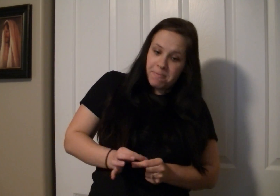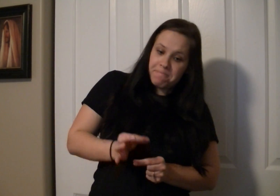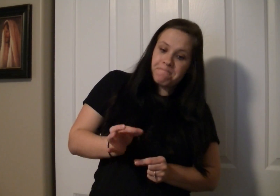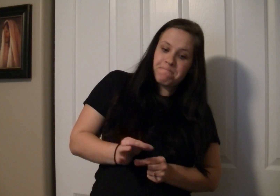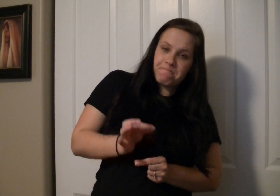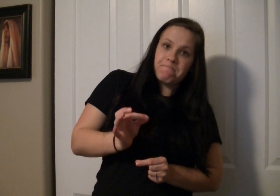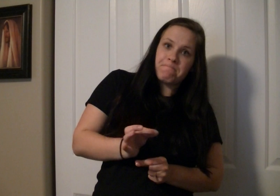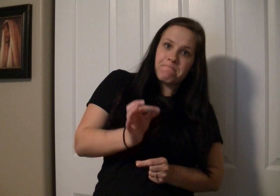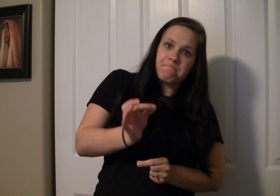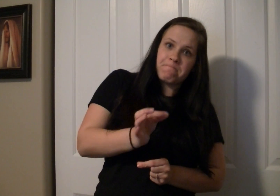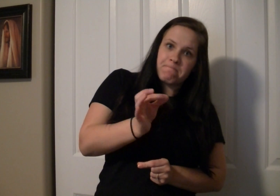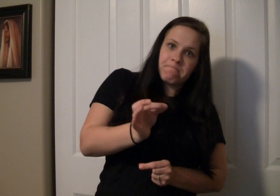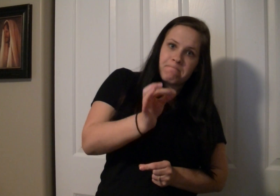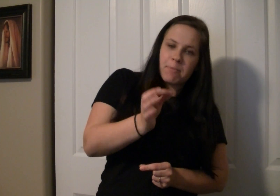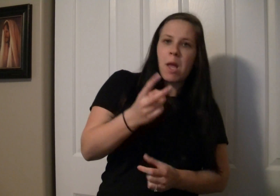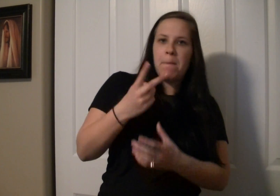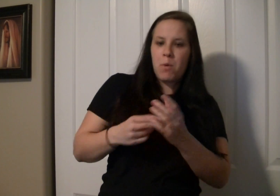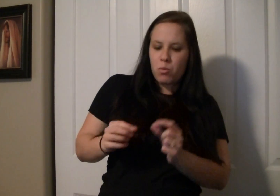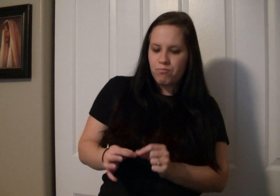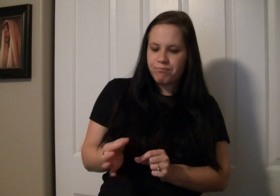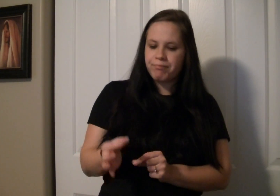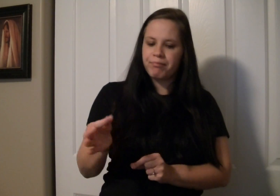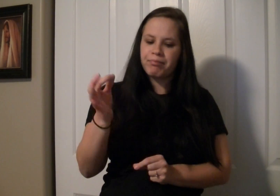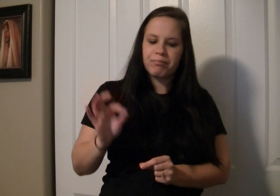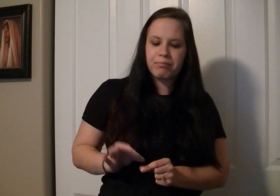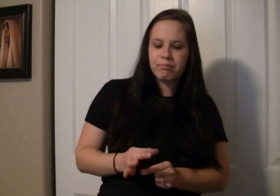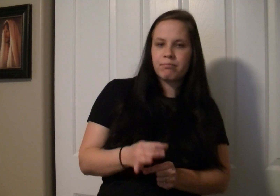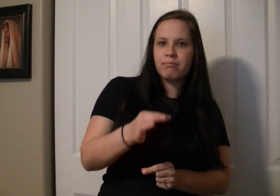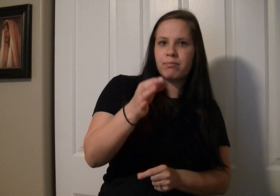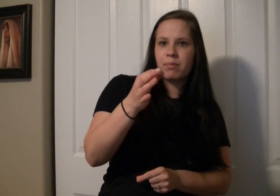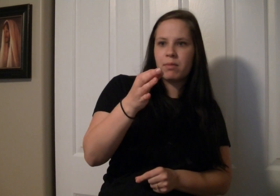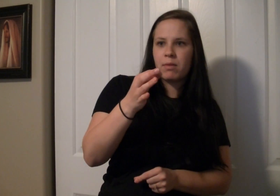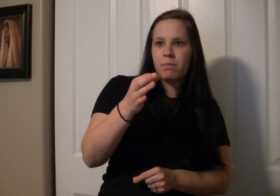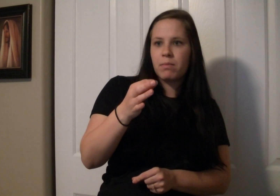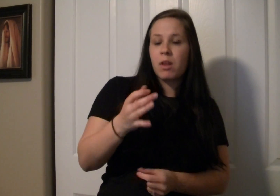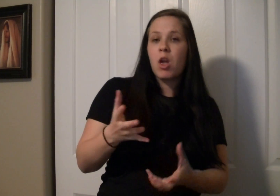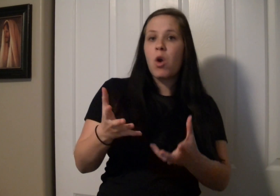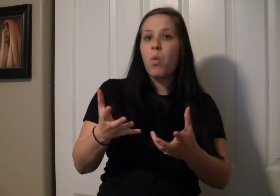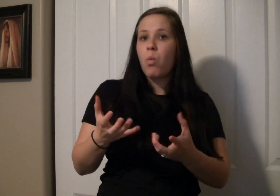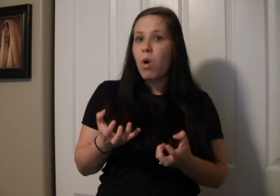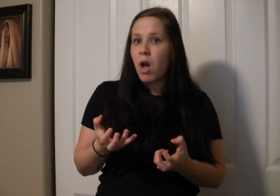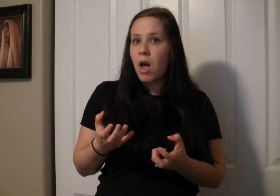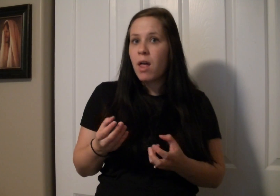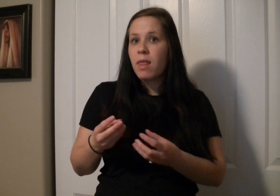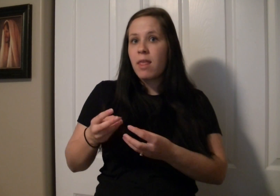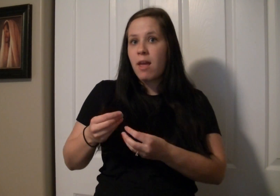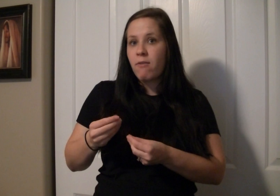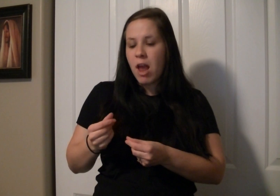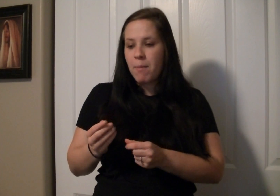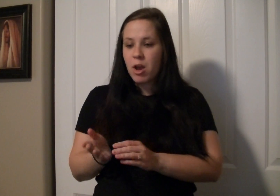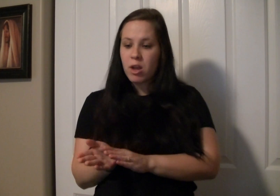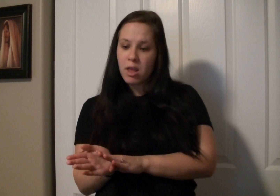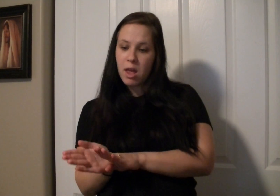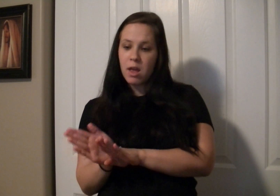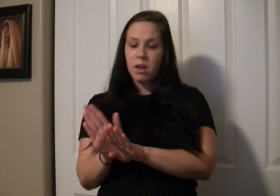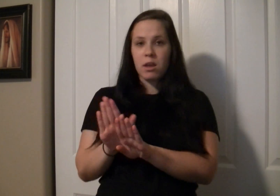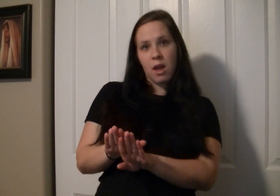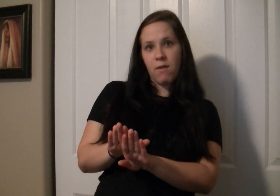And it's very important to make sure that the fabric totally covers the zipper. So often